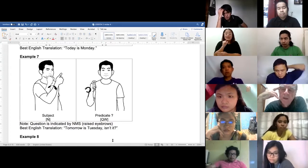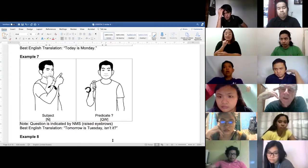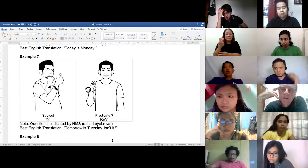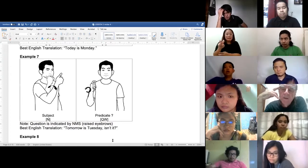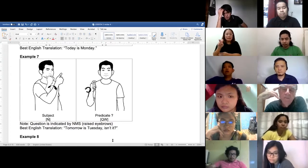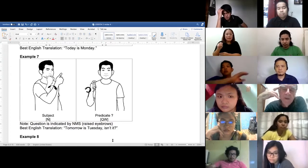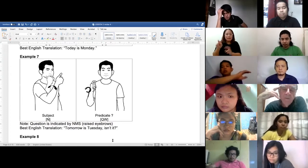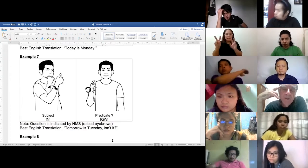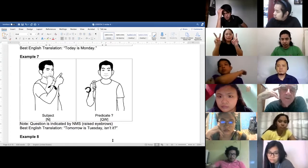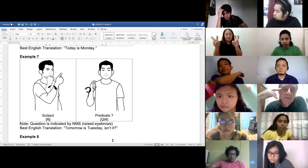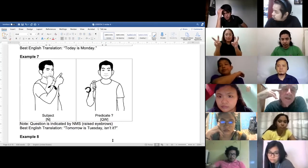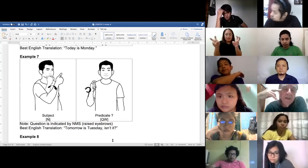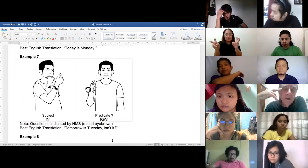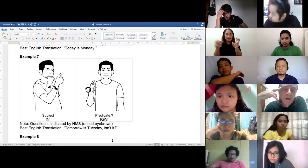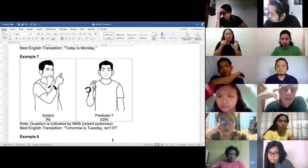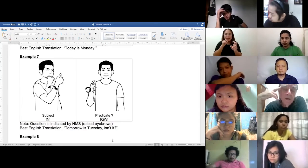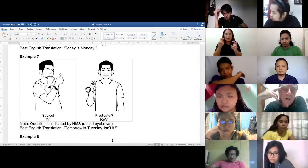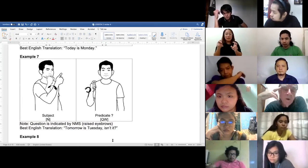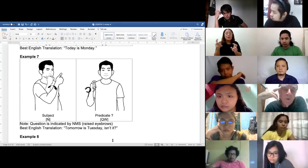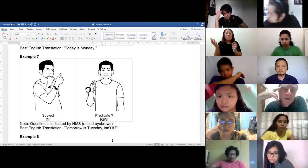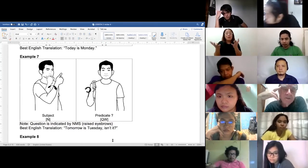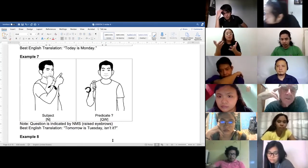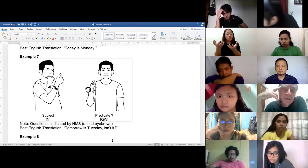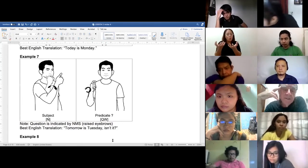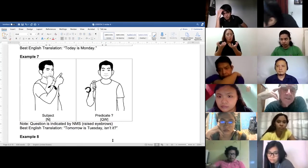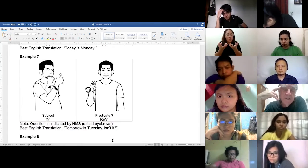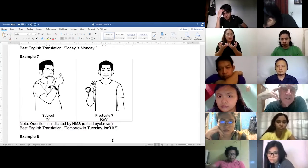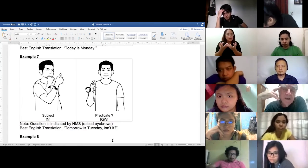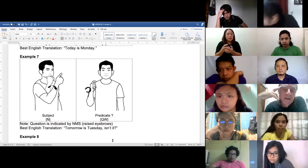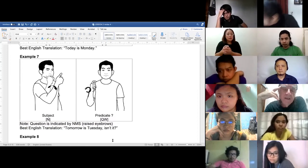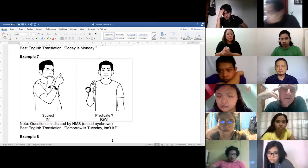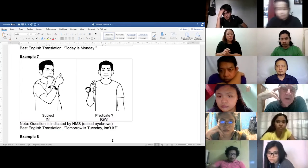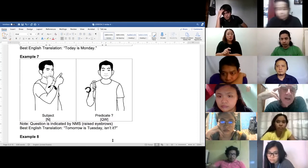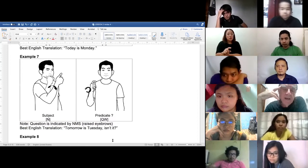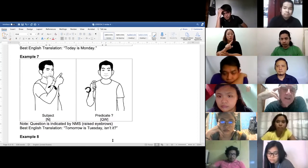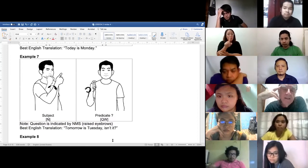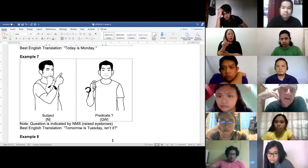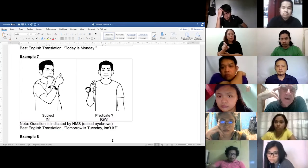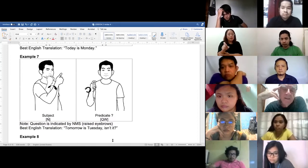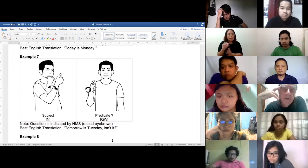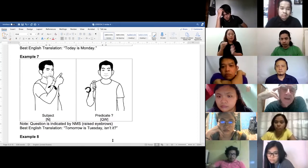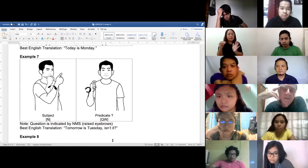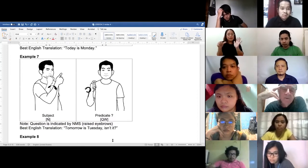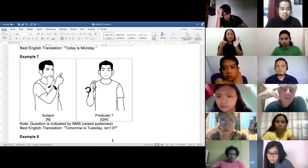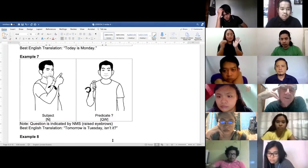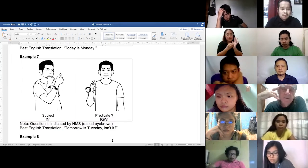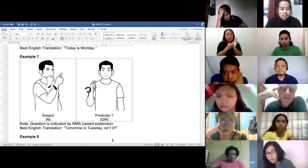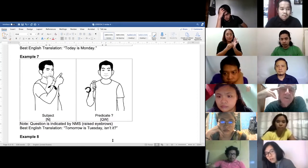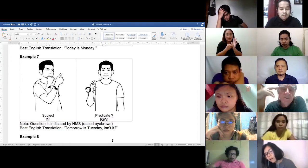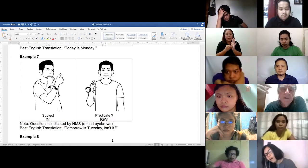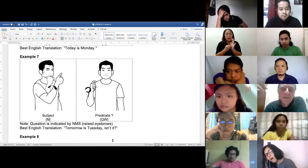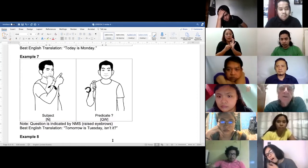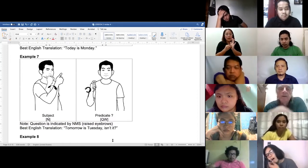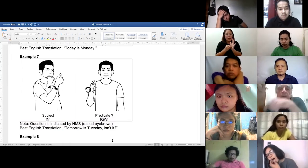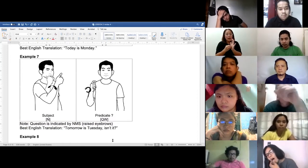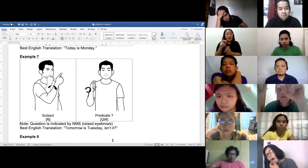You may want to say, question is indicated by non-manual signal,